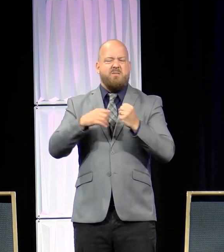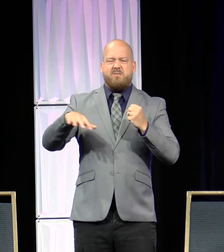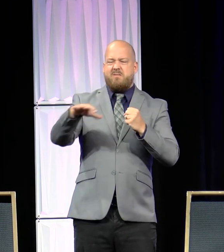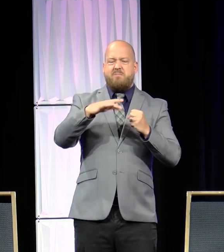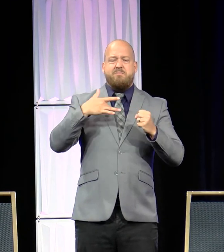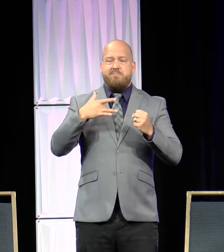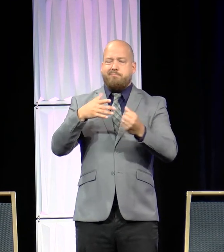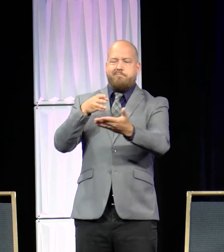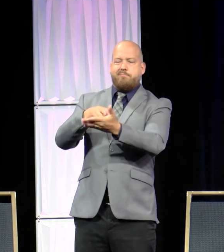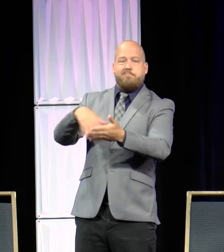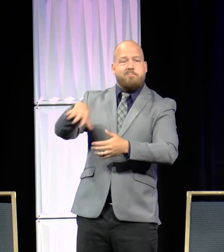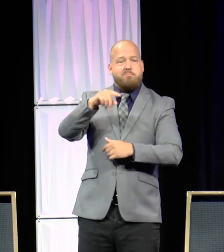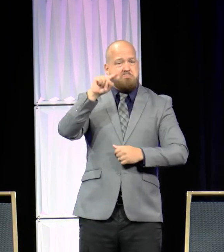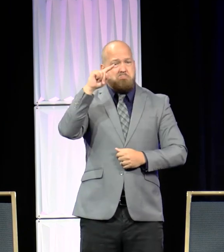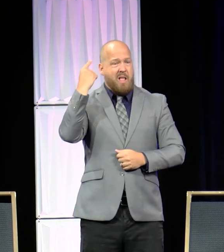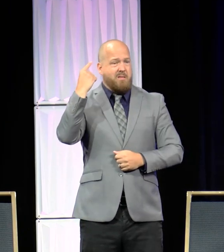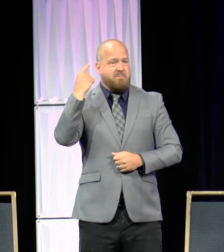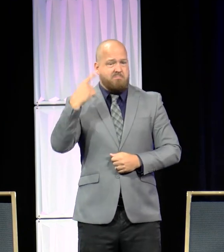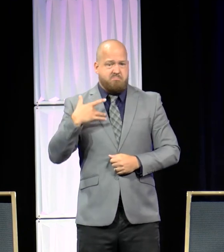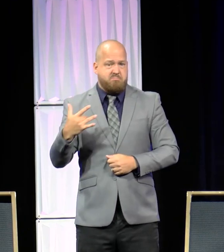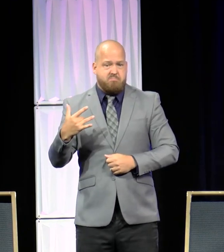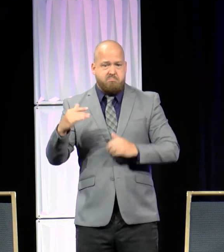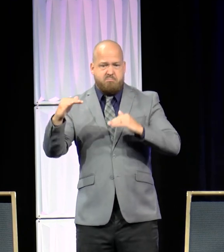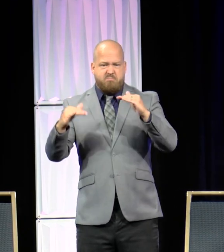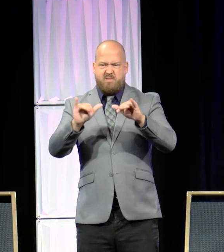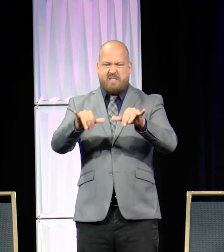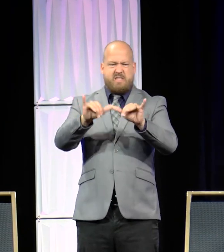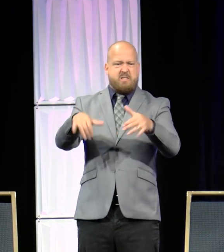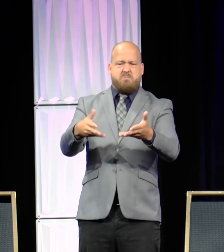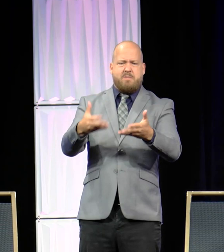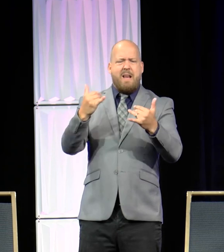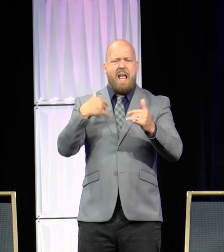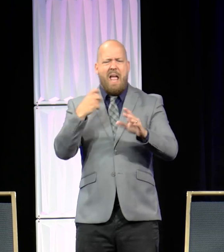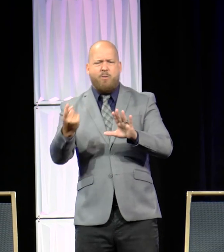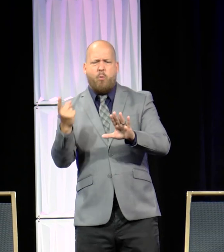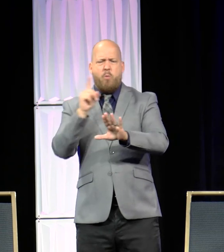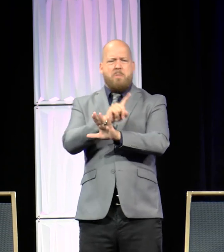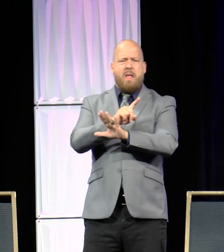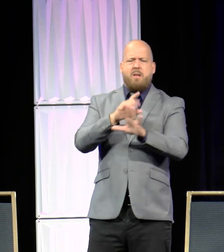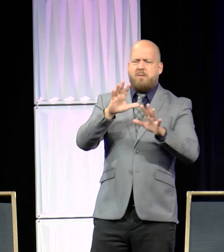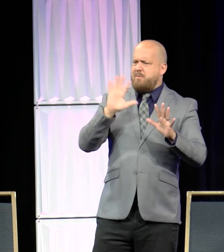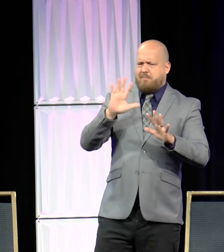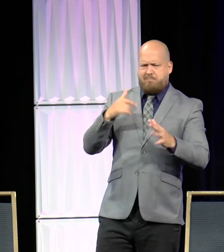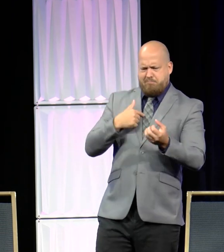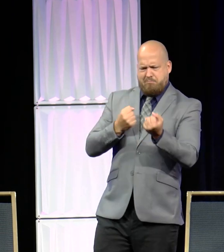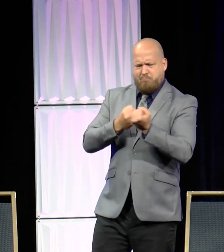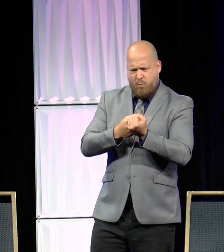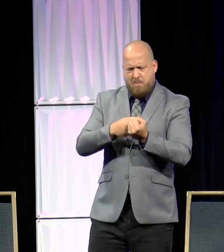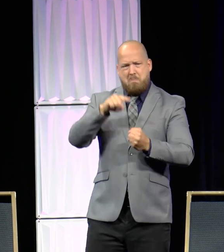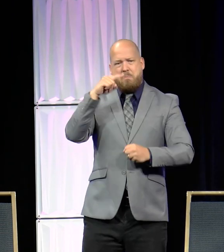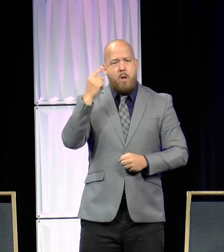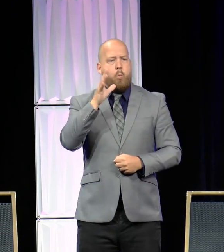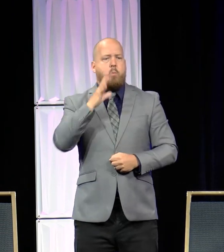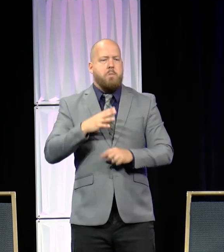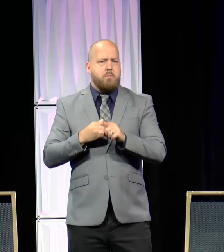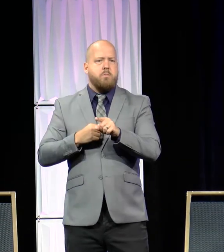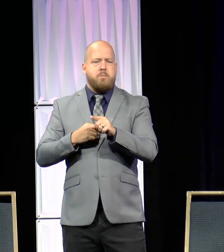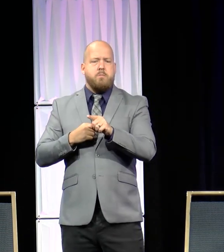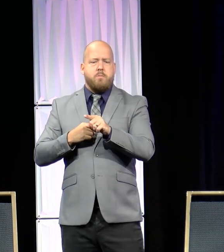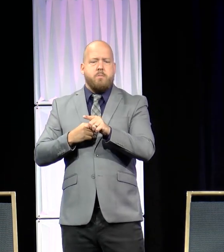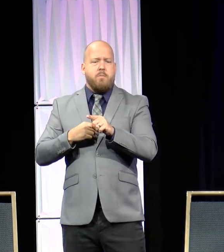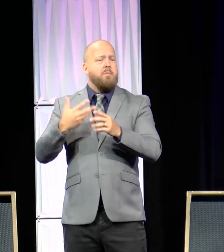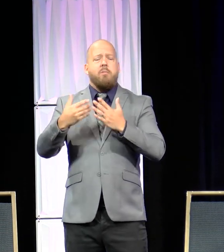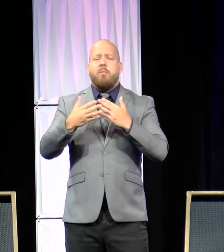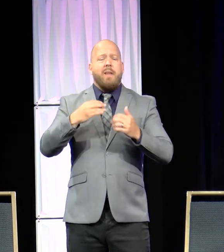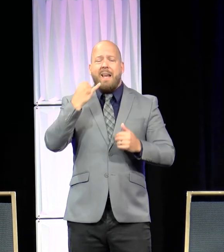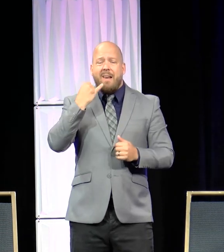be unapologetically pro-black women. And I need you to understand that. Doesn't mean I don't care about y'all. Doesn't mean I don't care about